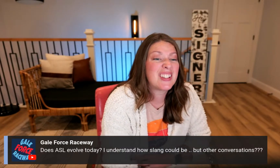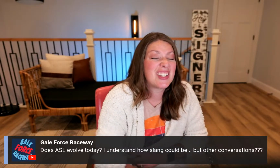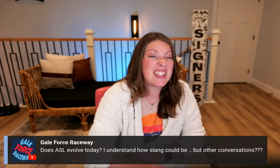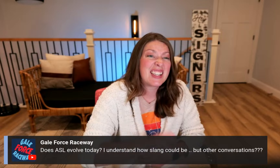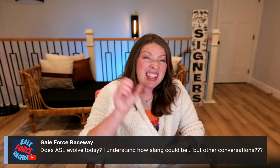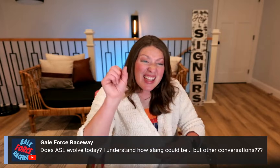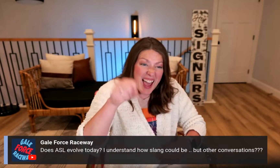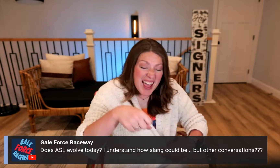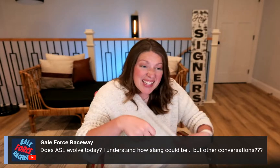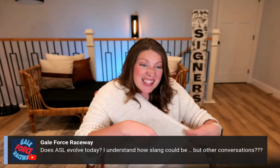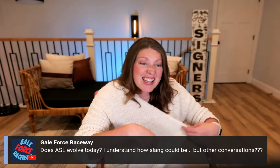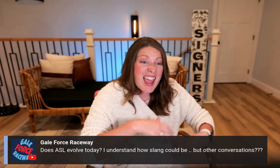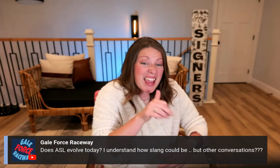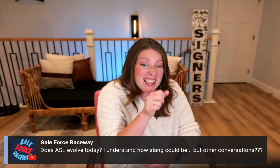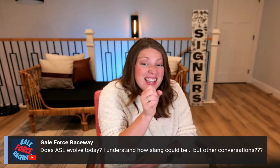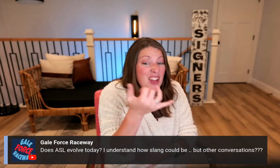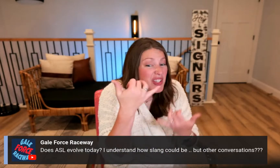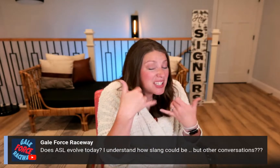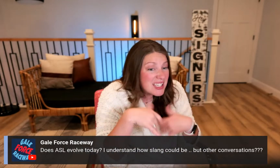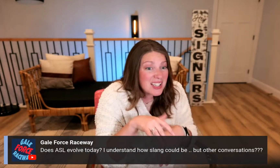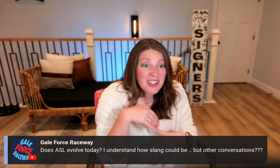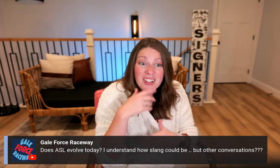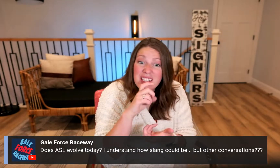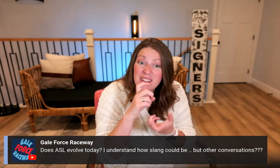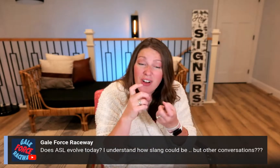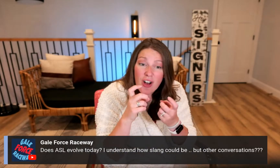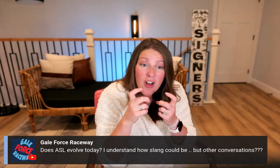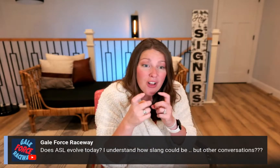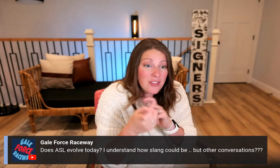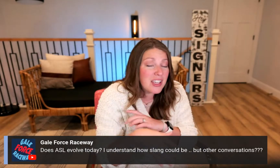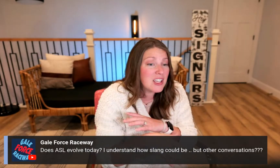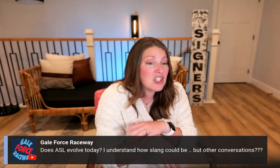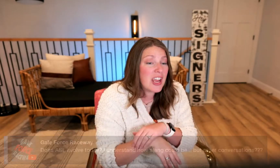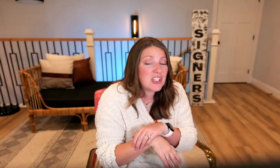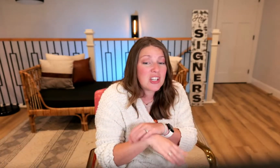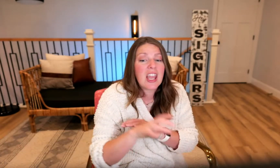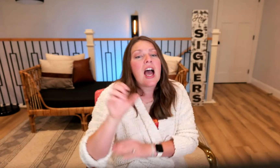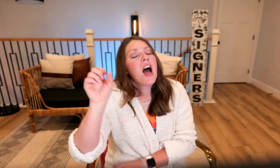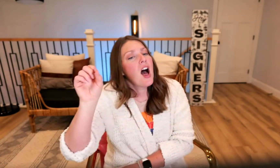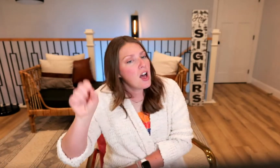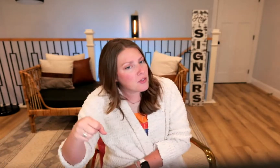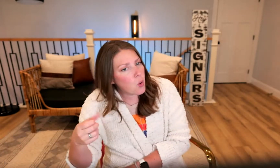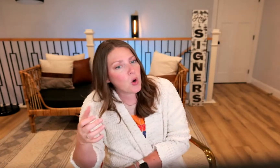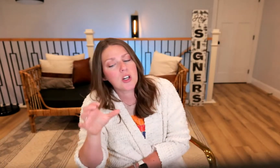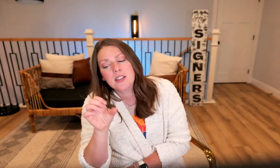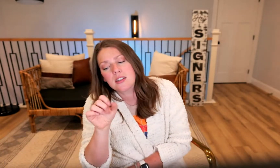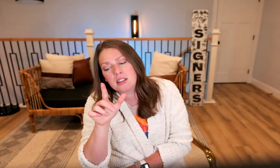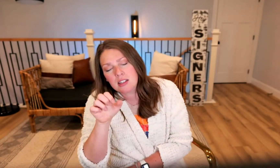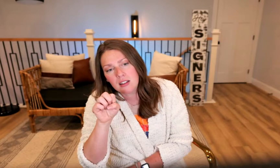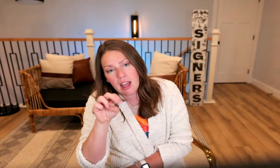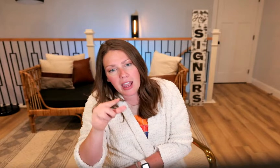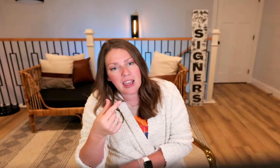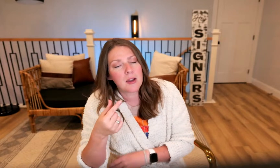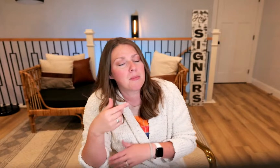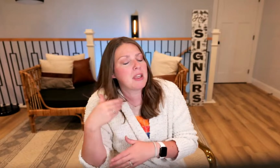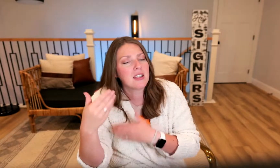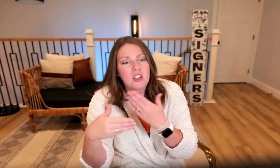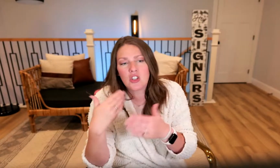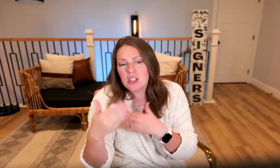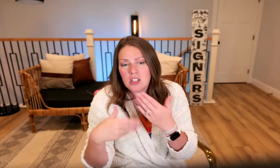conversations. Yes, ASL still is evolving and changing. Of course, the slang, because it's just, you